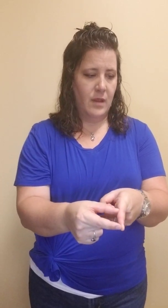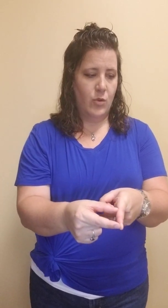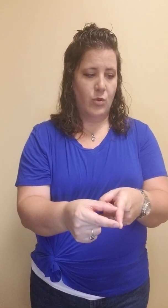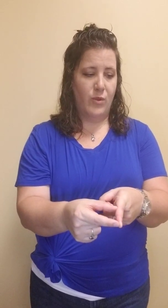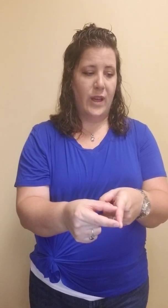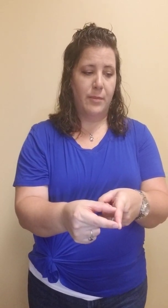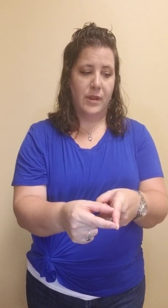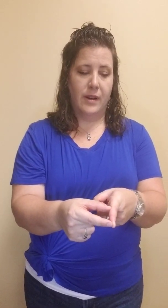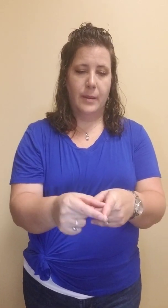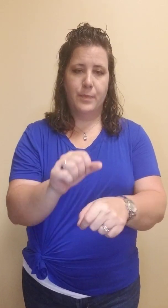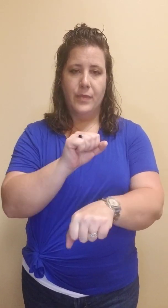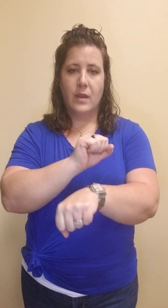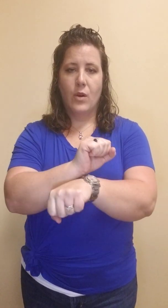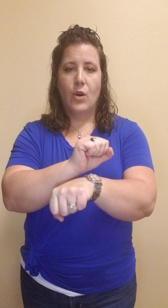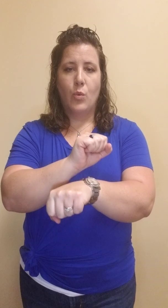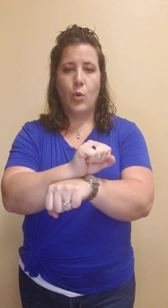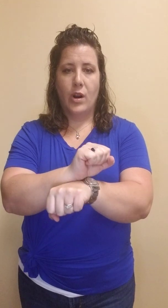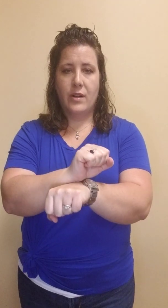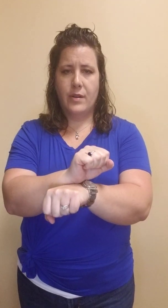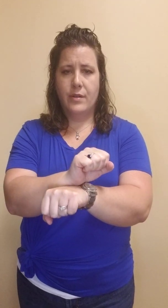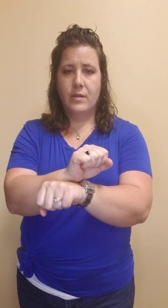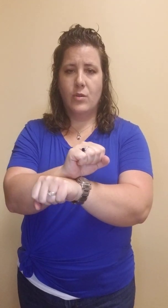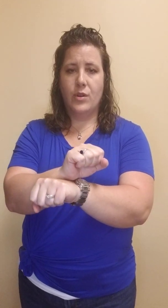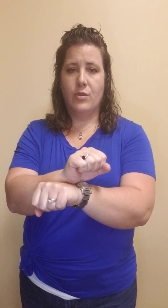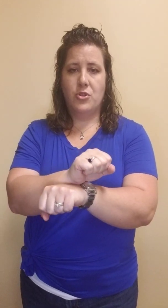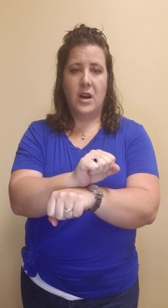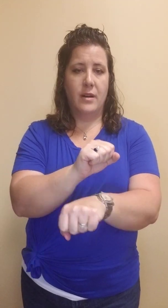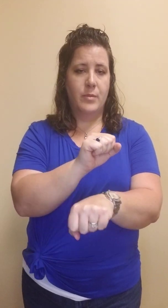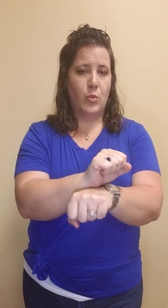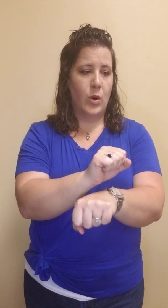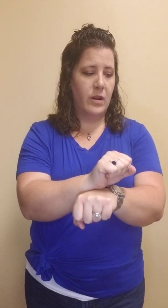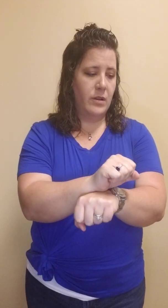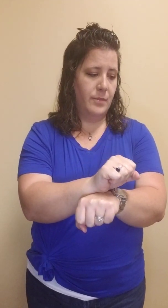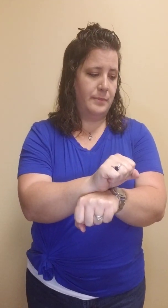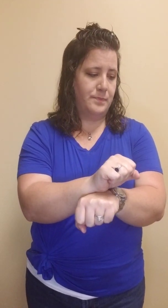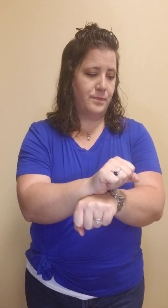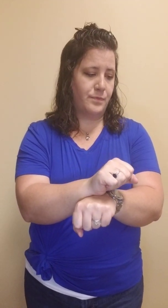or vocabulary. Work or your job, work.